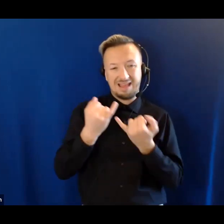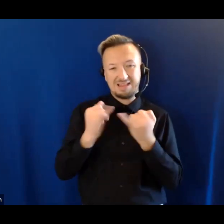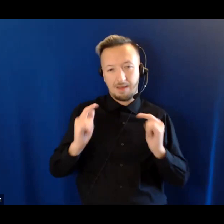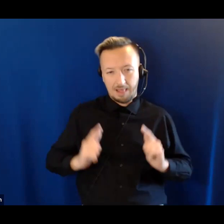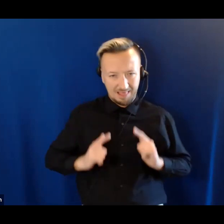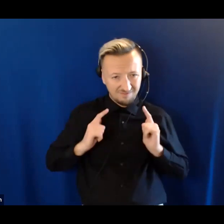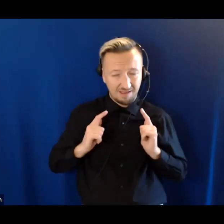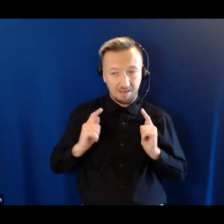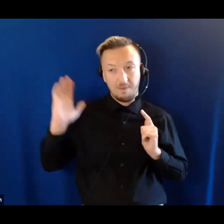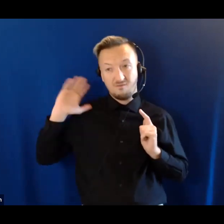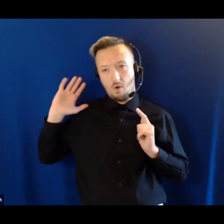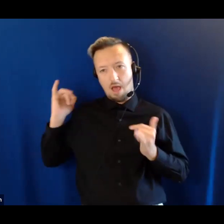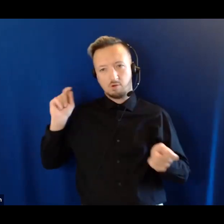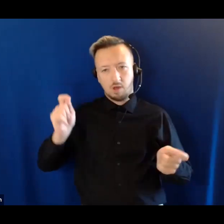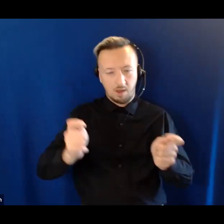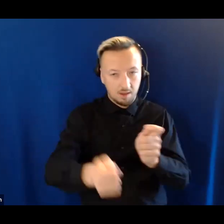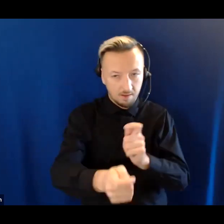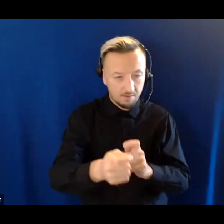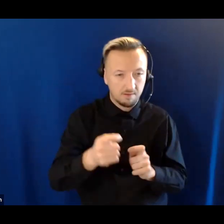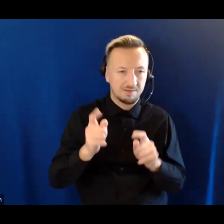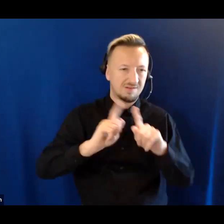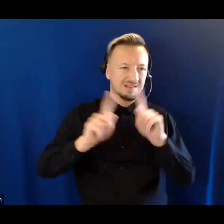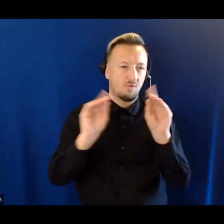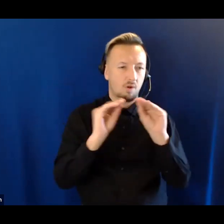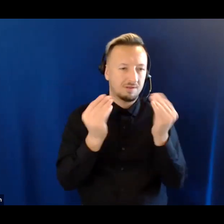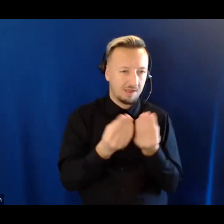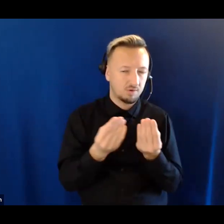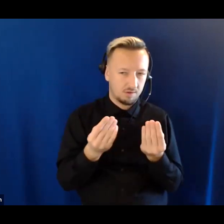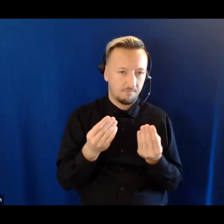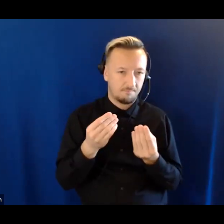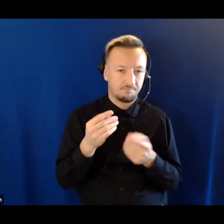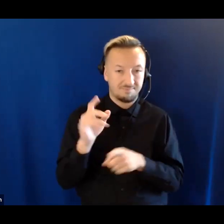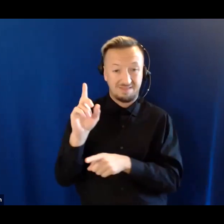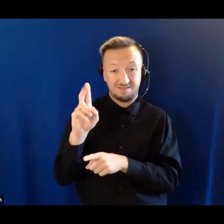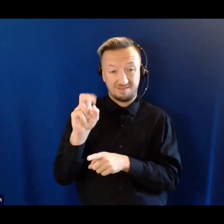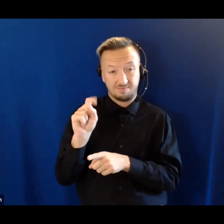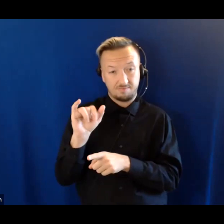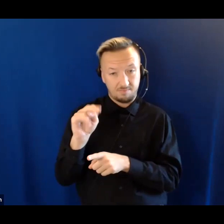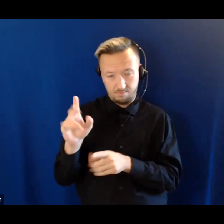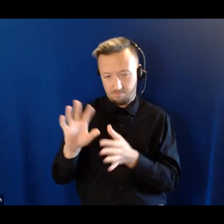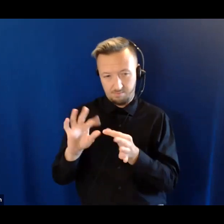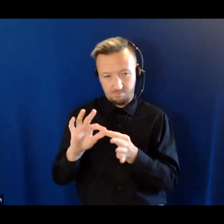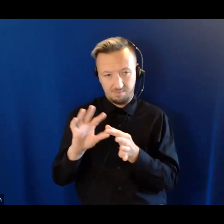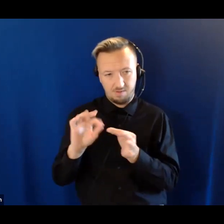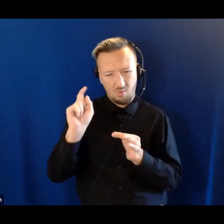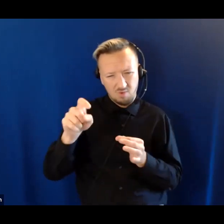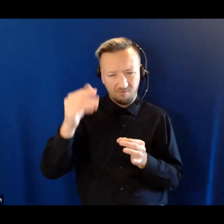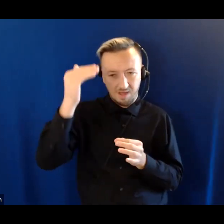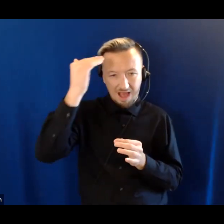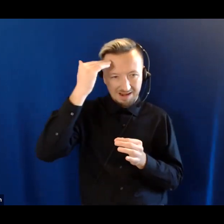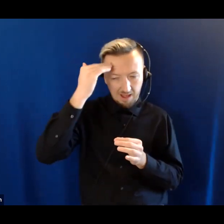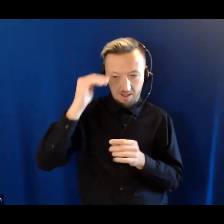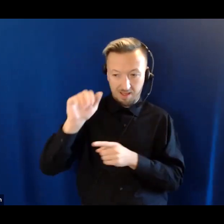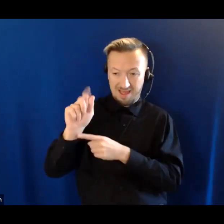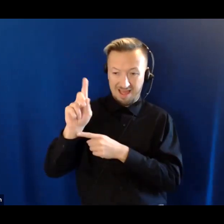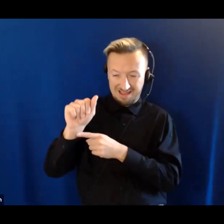living and just different organizations that have been around for a while. And like Dustin was saying, acknowledging and celebrating the ADA,